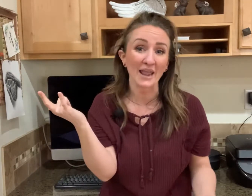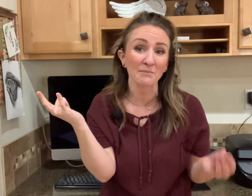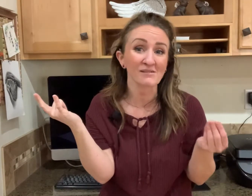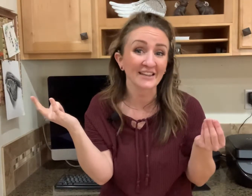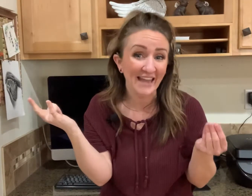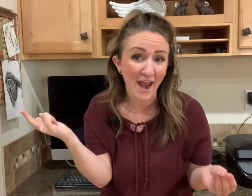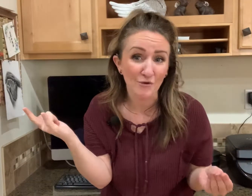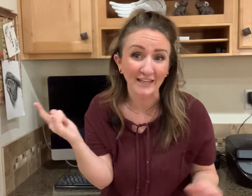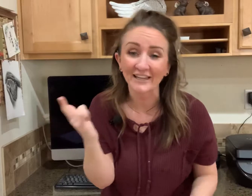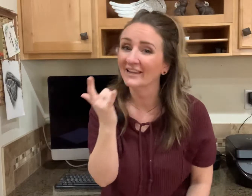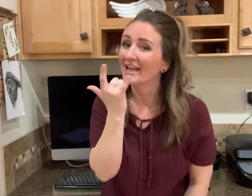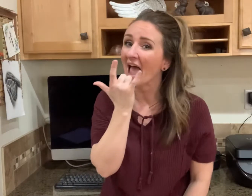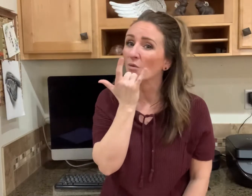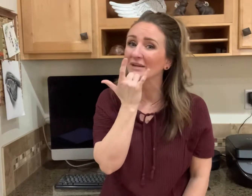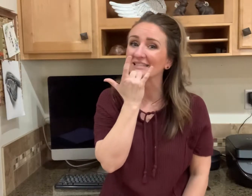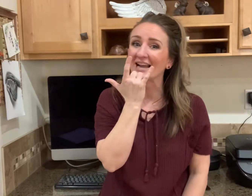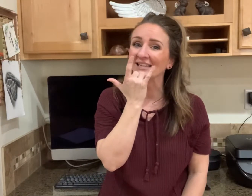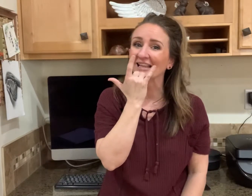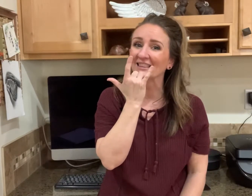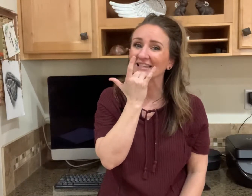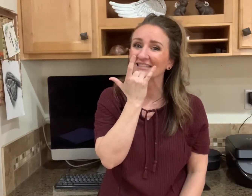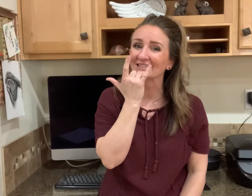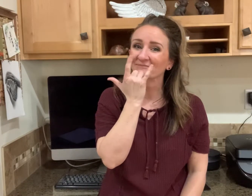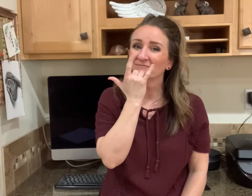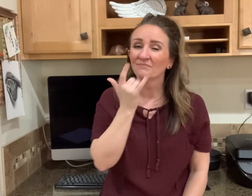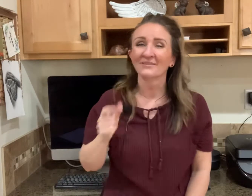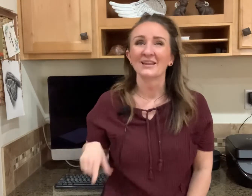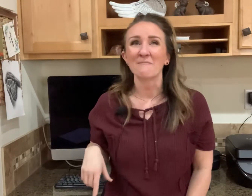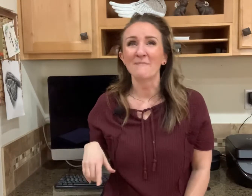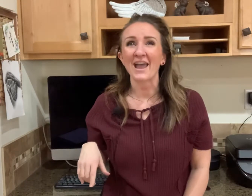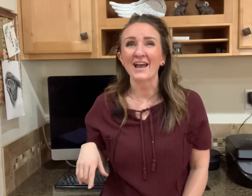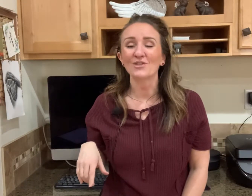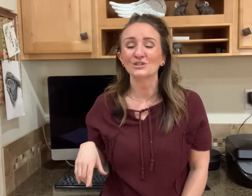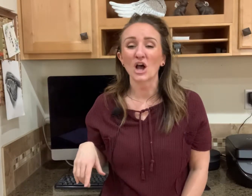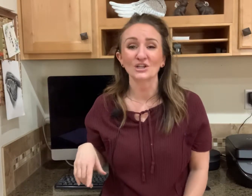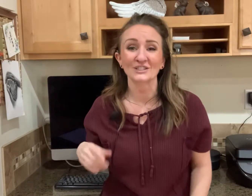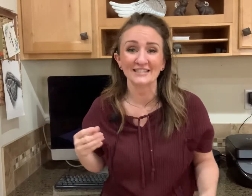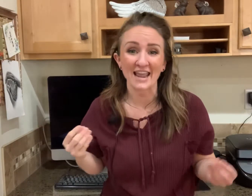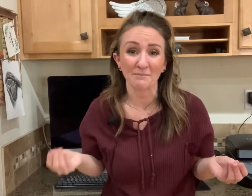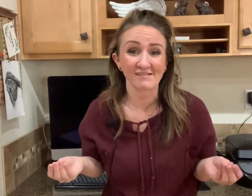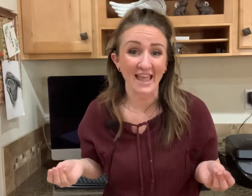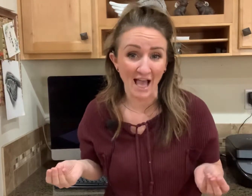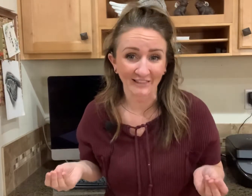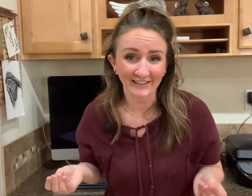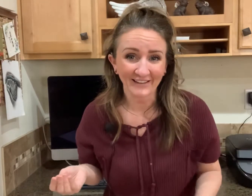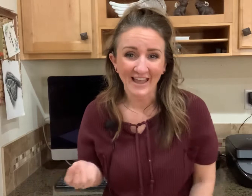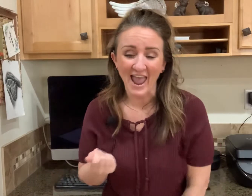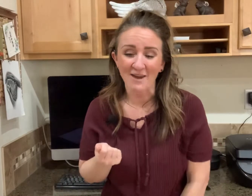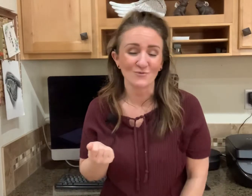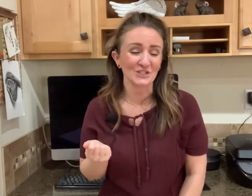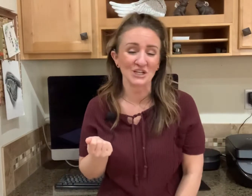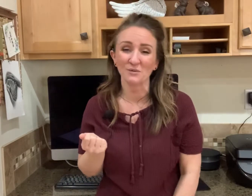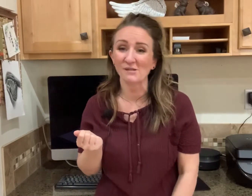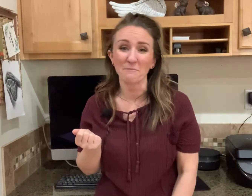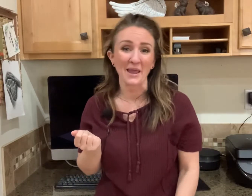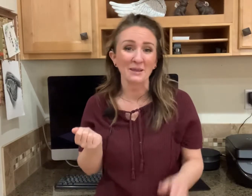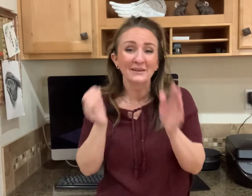is Carrie, and we sign it like this. My other daughter's name is Ellie. And when she was a baby, oh